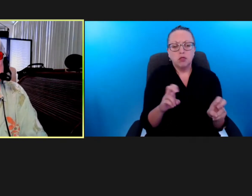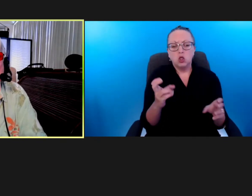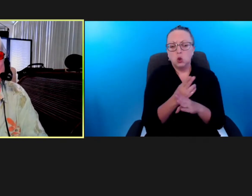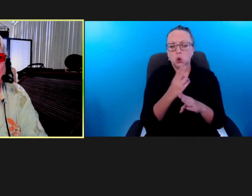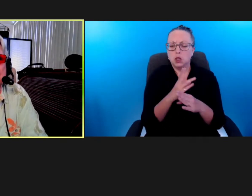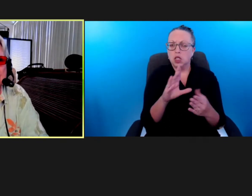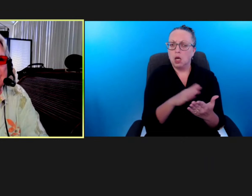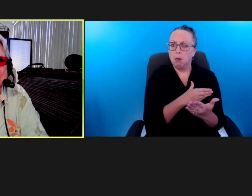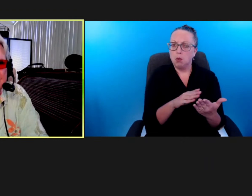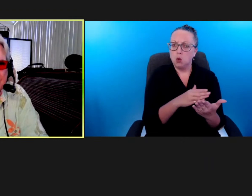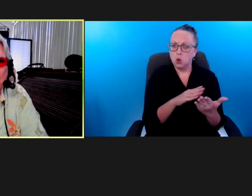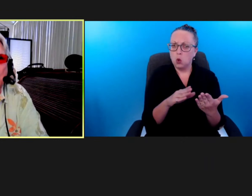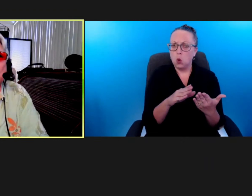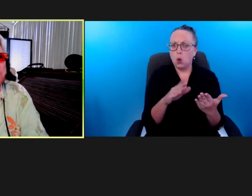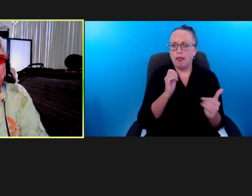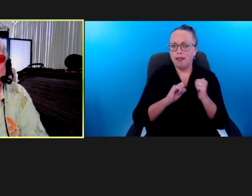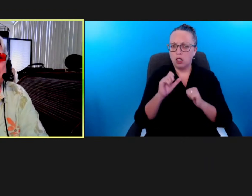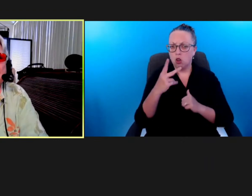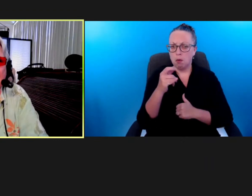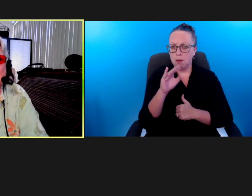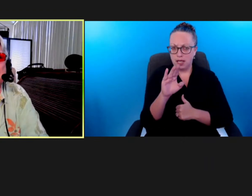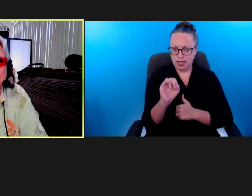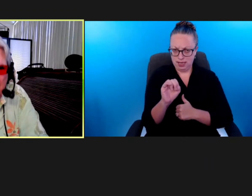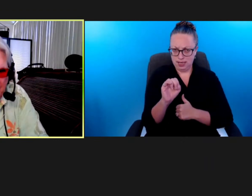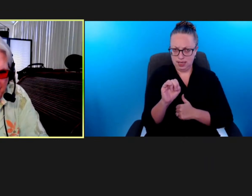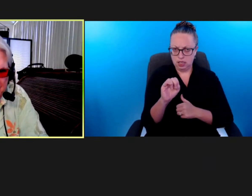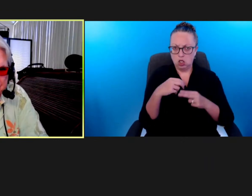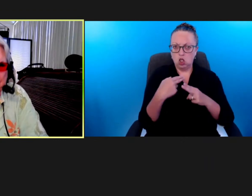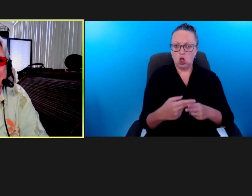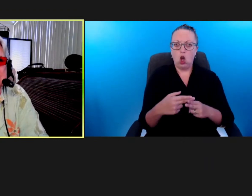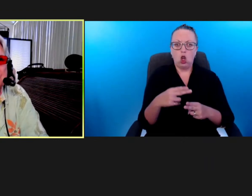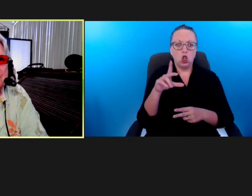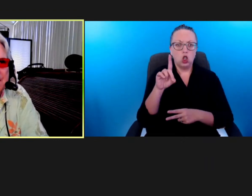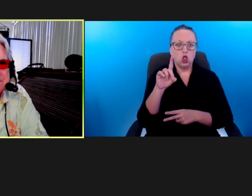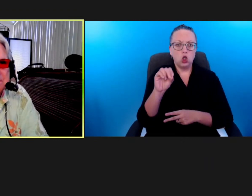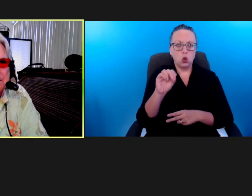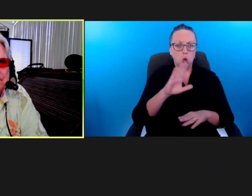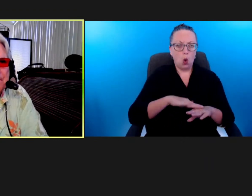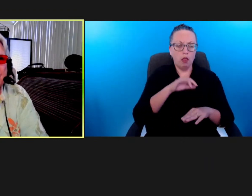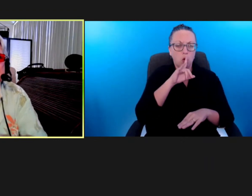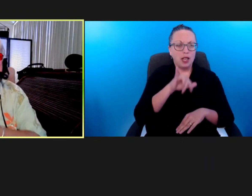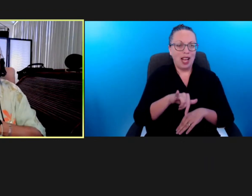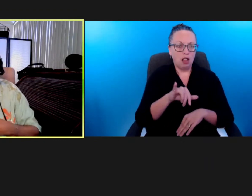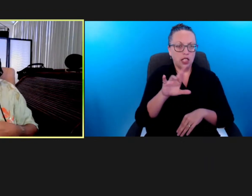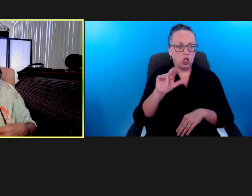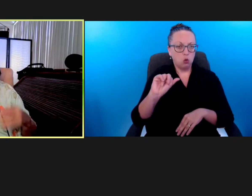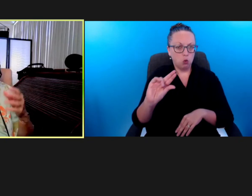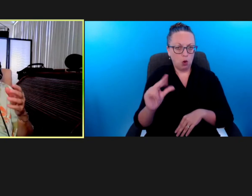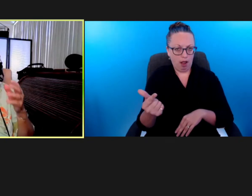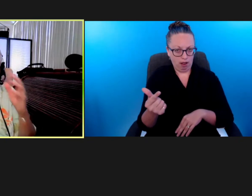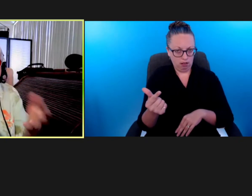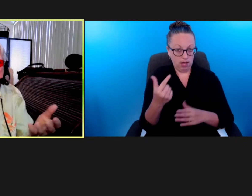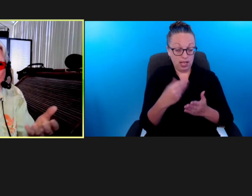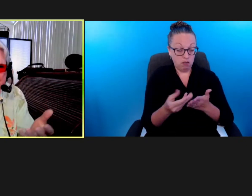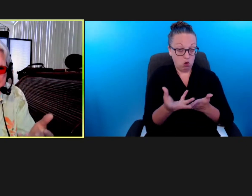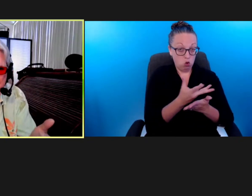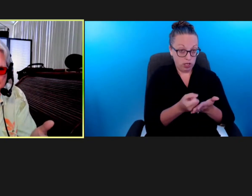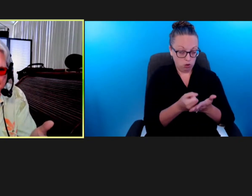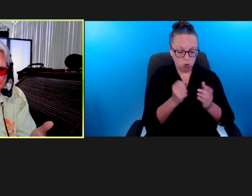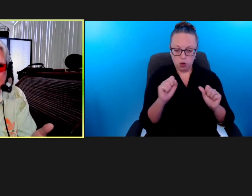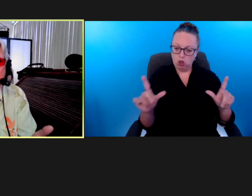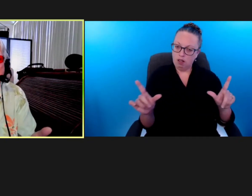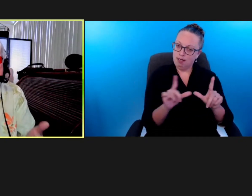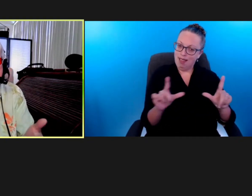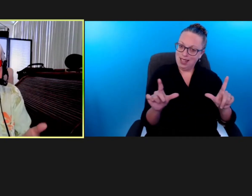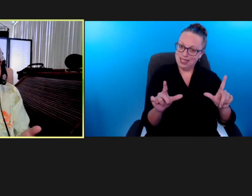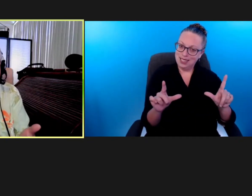United Cerebral Palsy entitled Doin' the Reality Rag as a fundraiser. SIL could license the script for one sum of